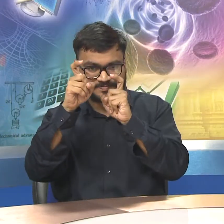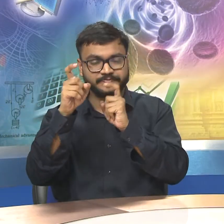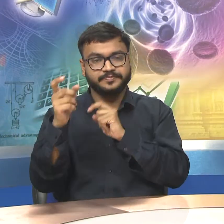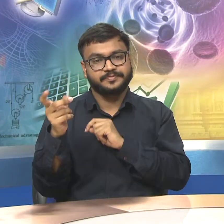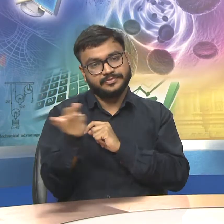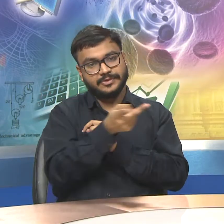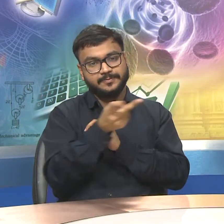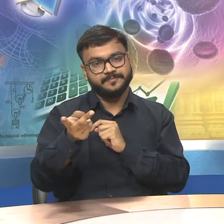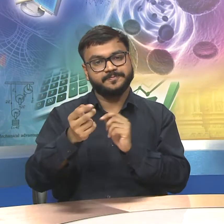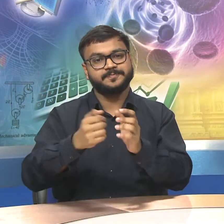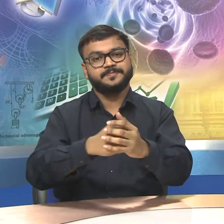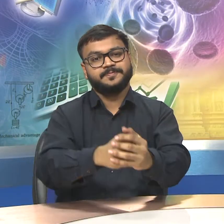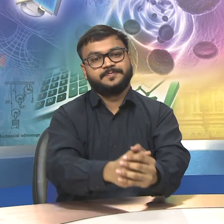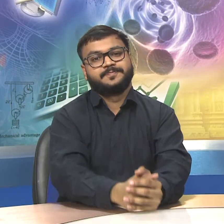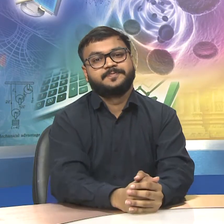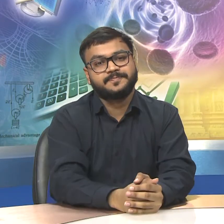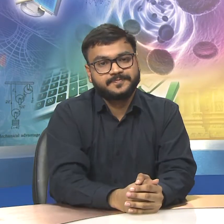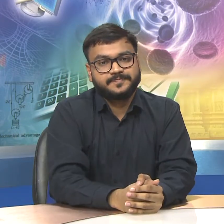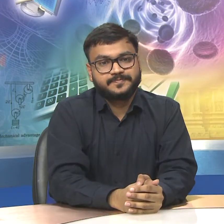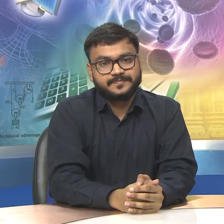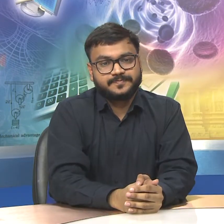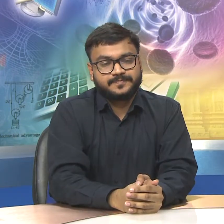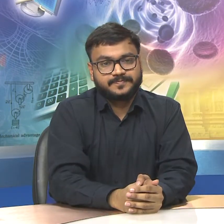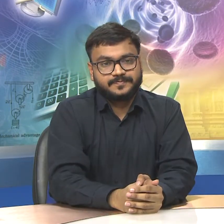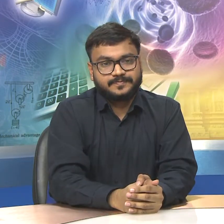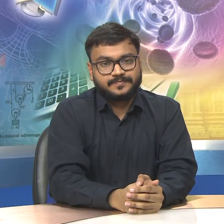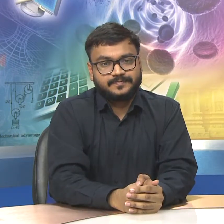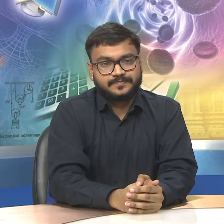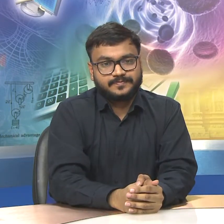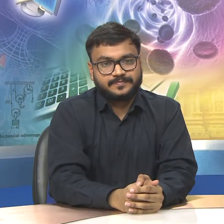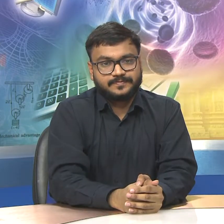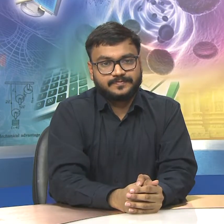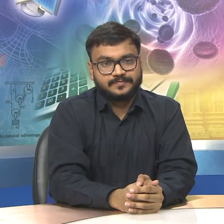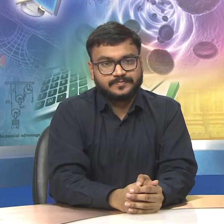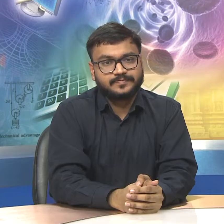and non-manual components are not related to hands.